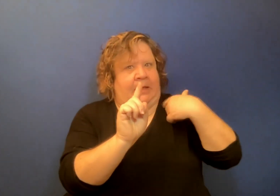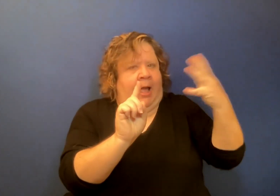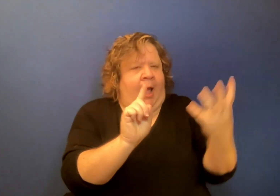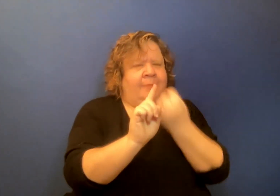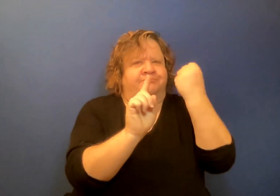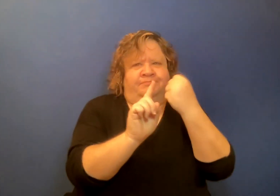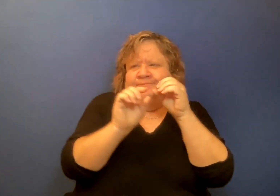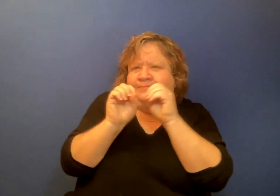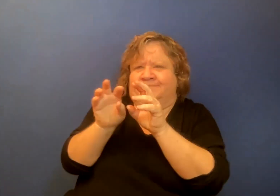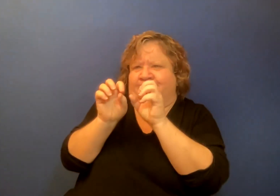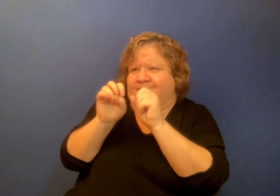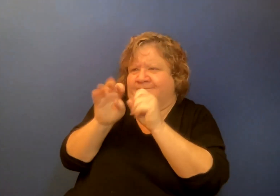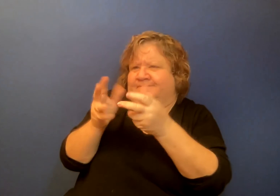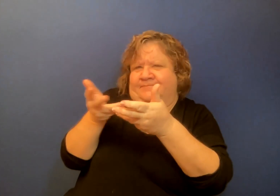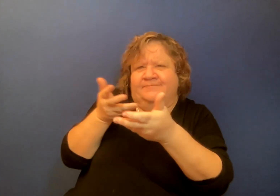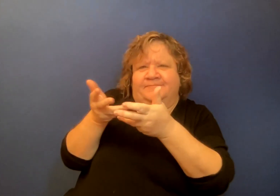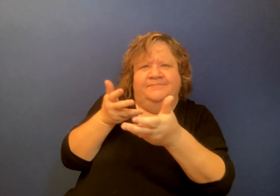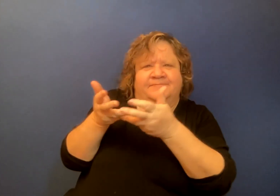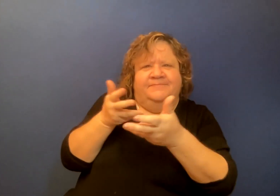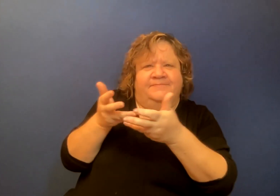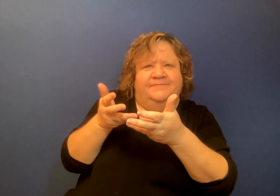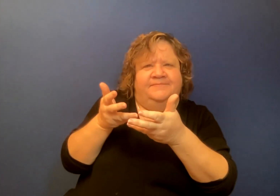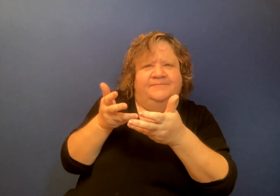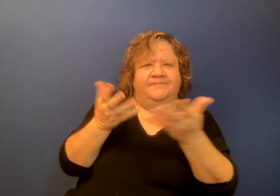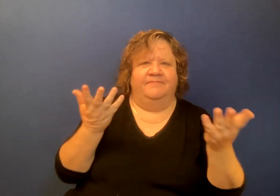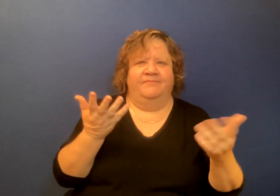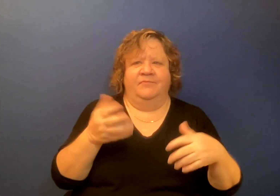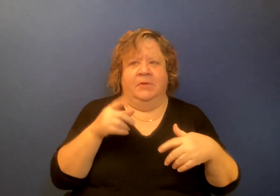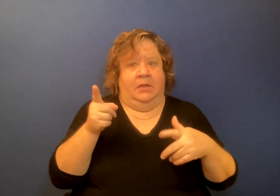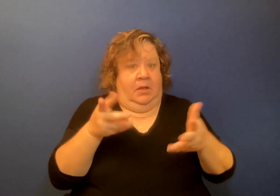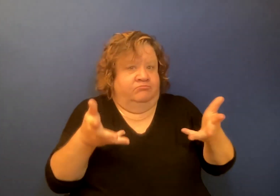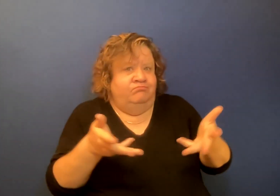the self-esteem of their children. Thank you.